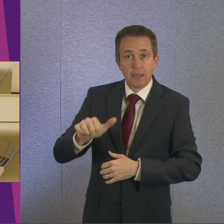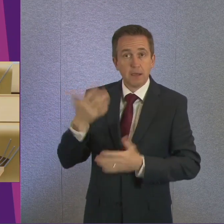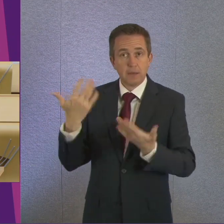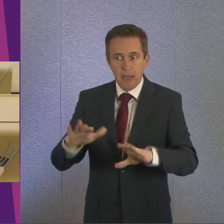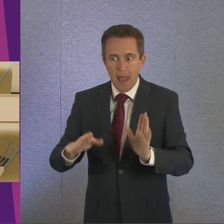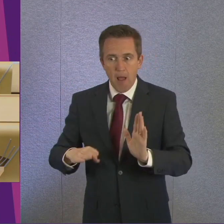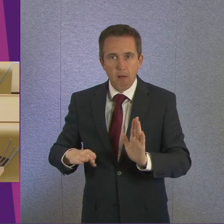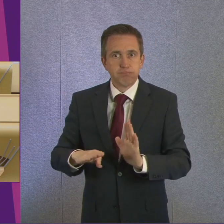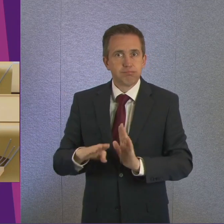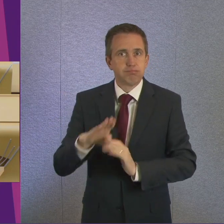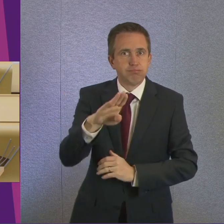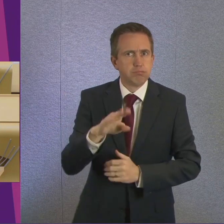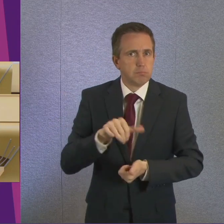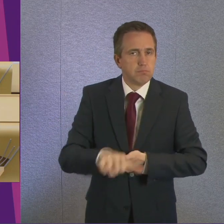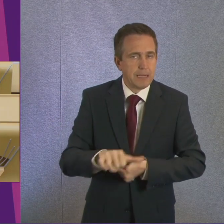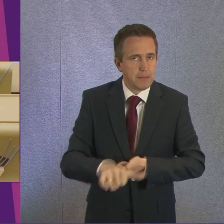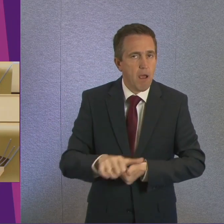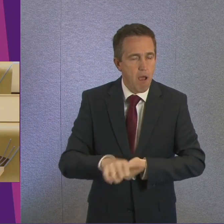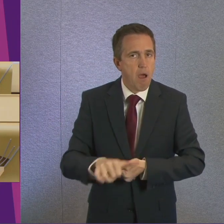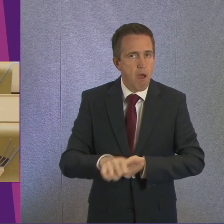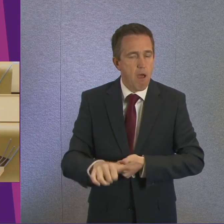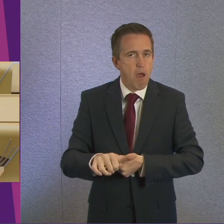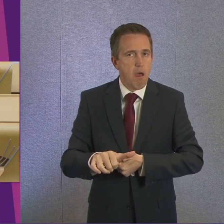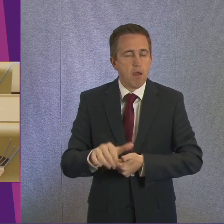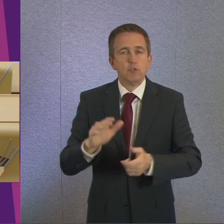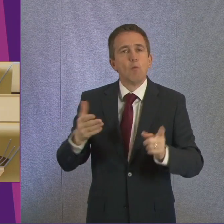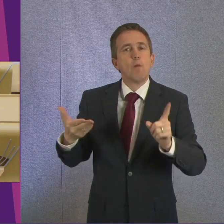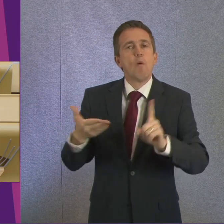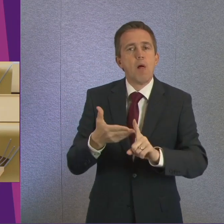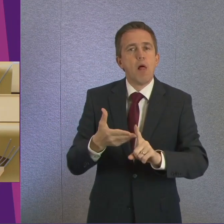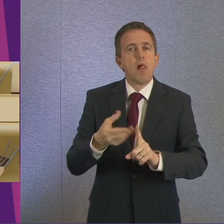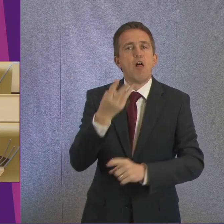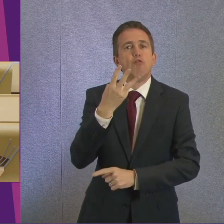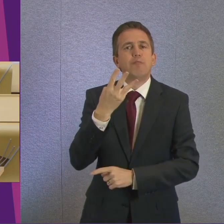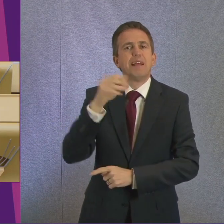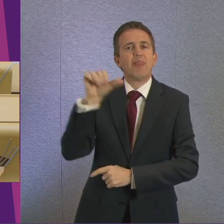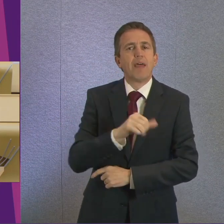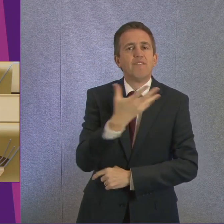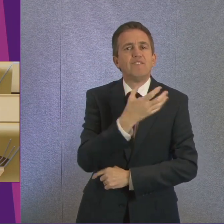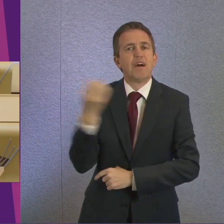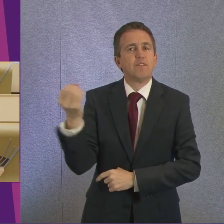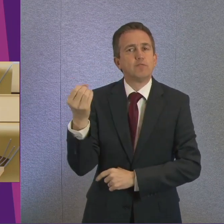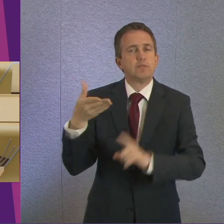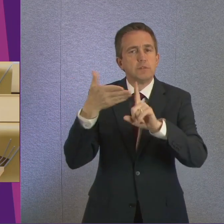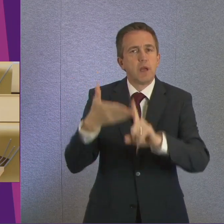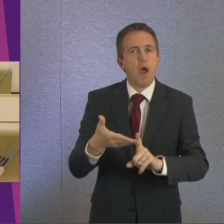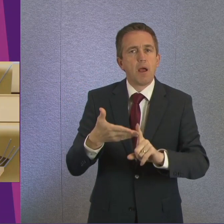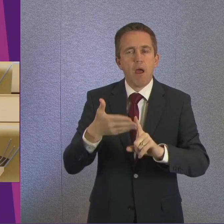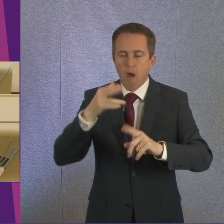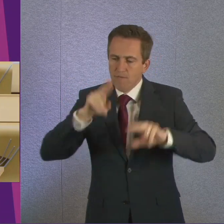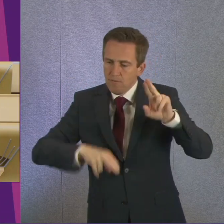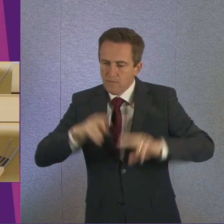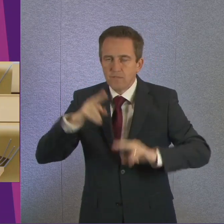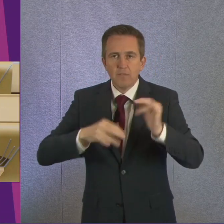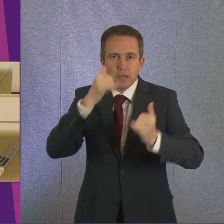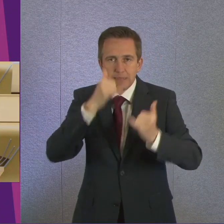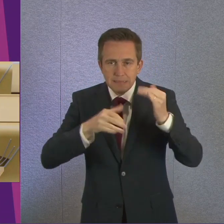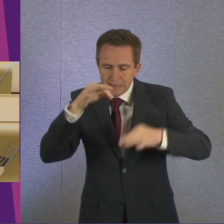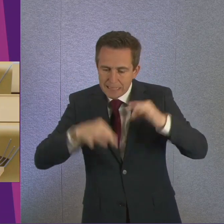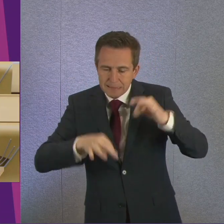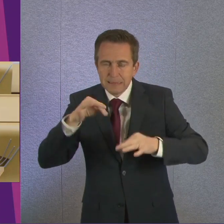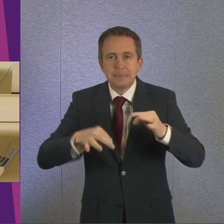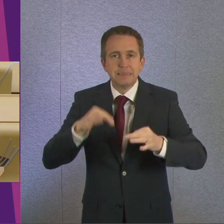level it has, and will increase and meet that 3,500 target with the additional capacity I spoke about in my